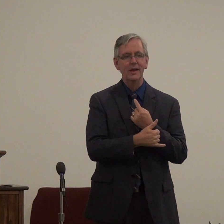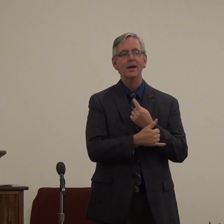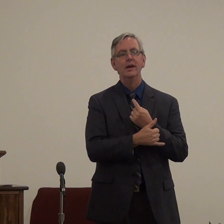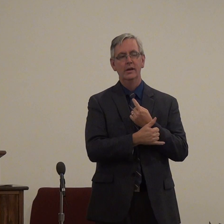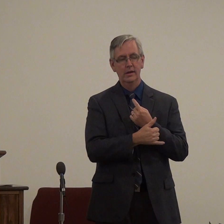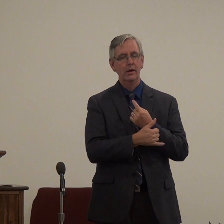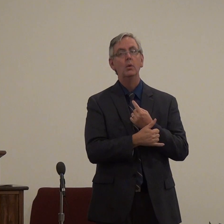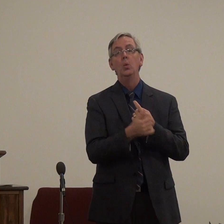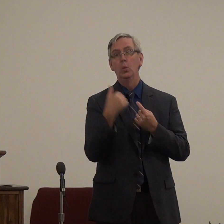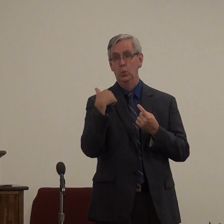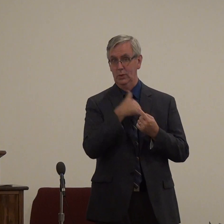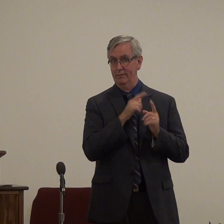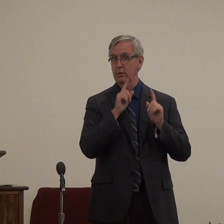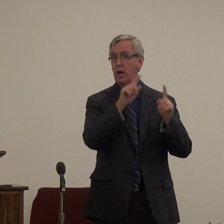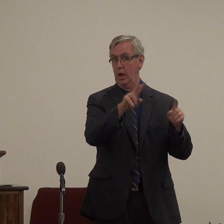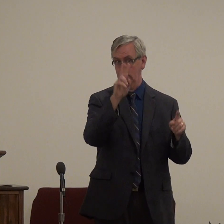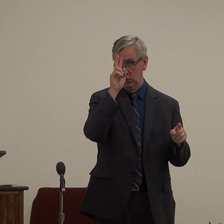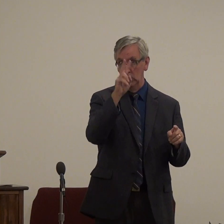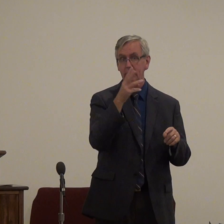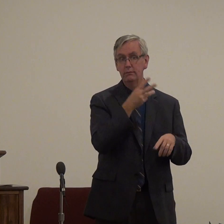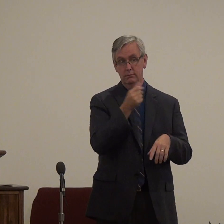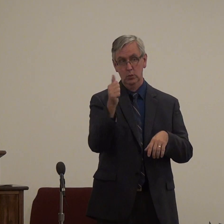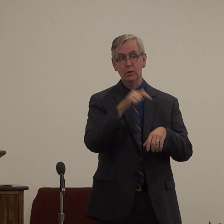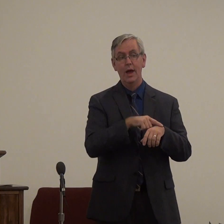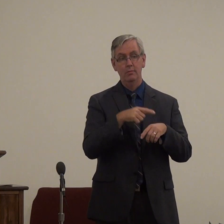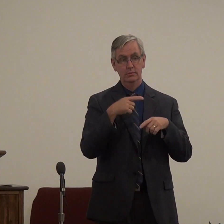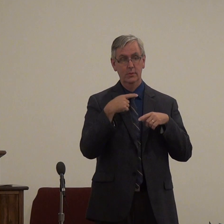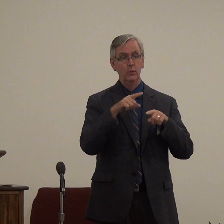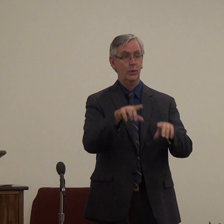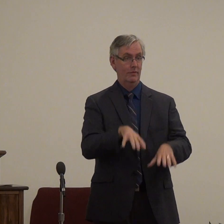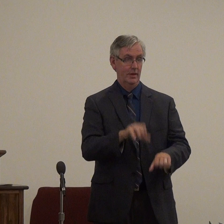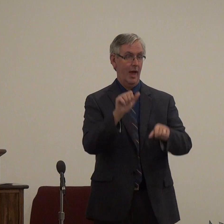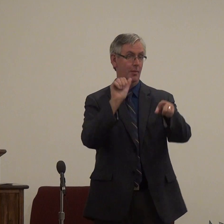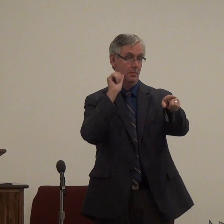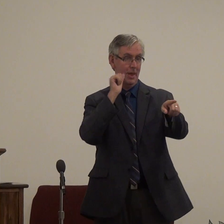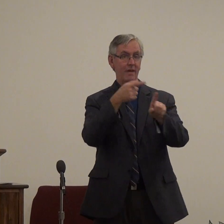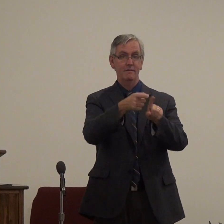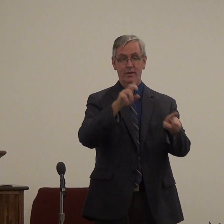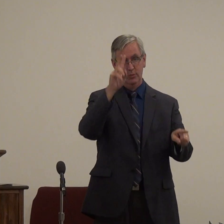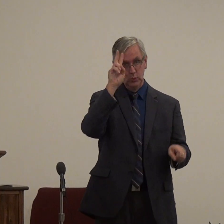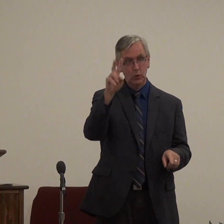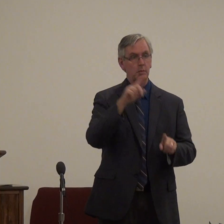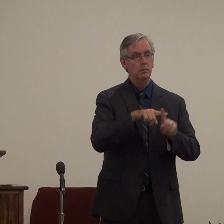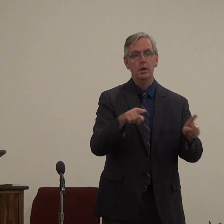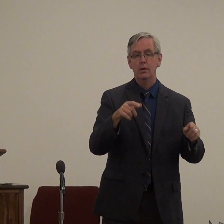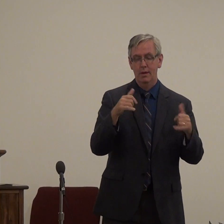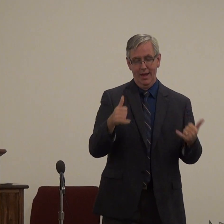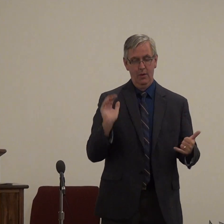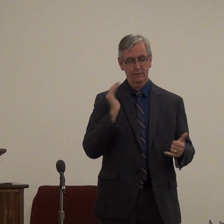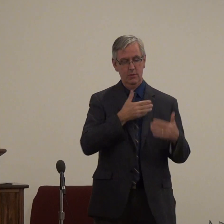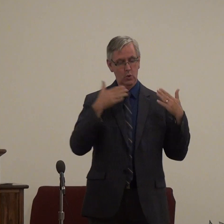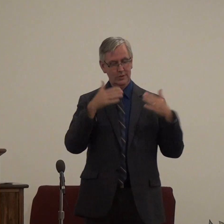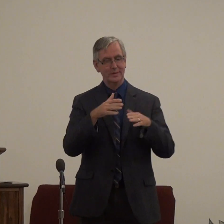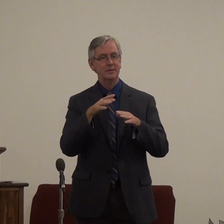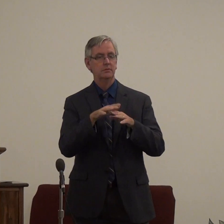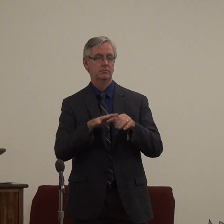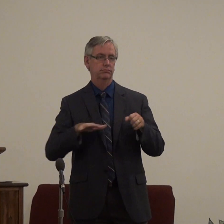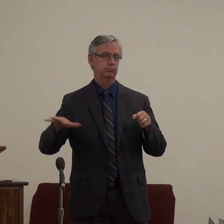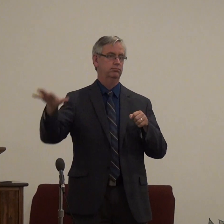going to just one country. We've been in Peru several times. We adopted Amanda from Peru. But our